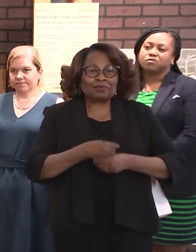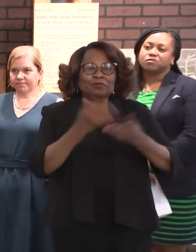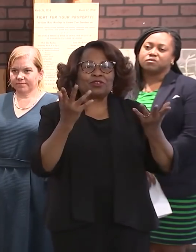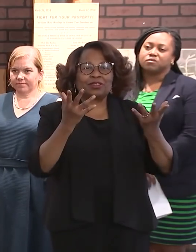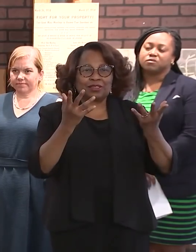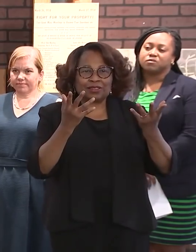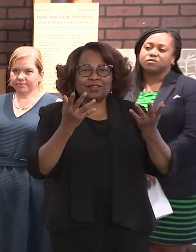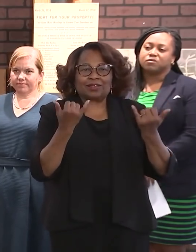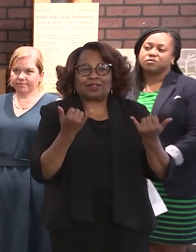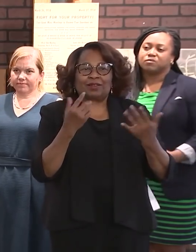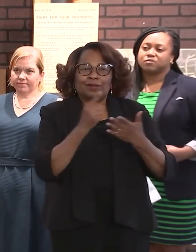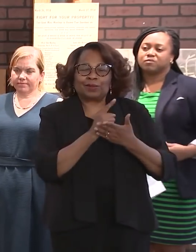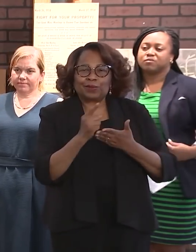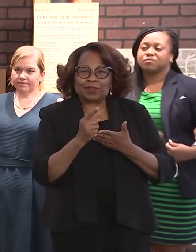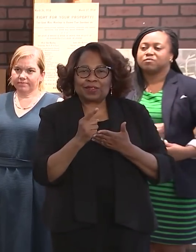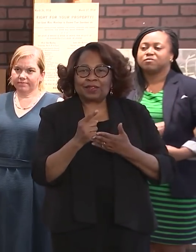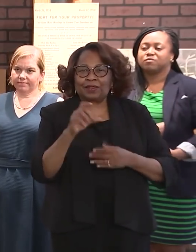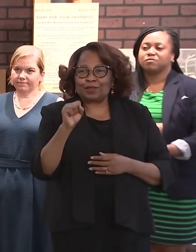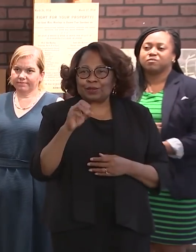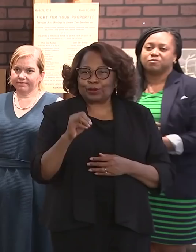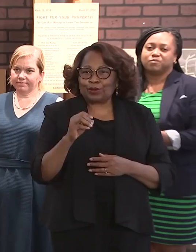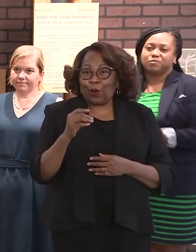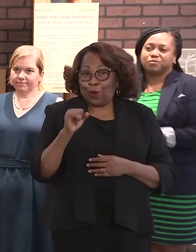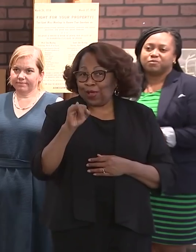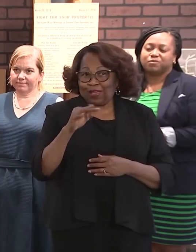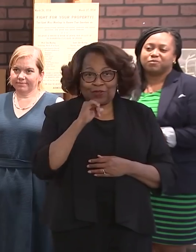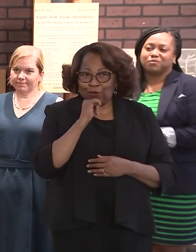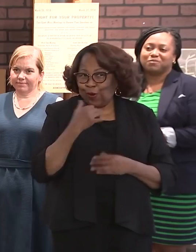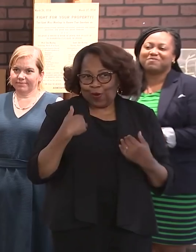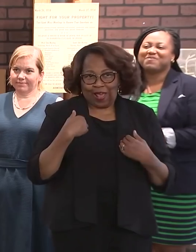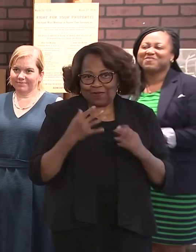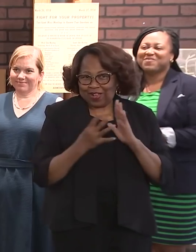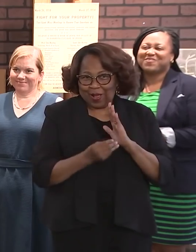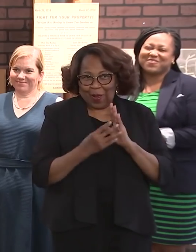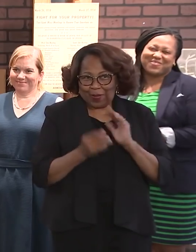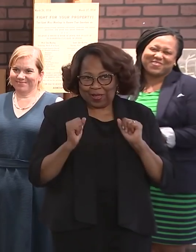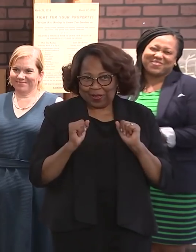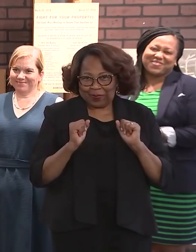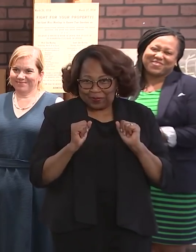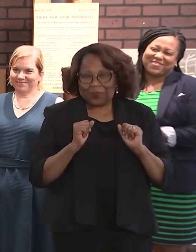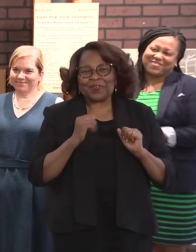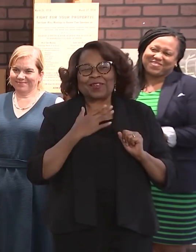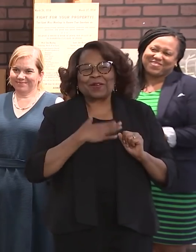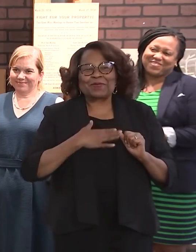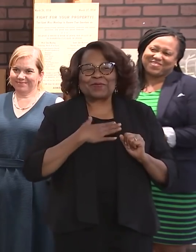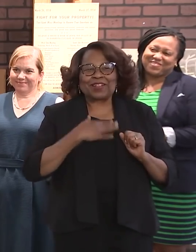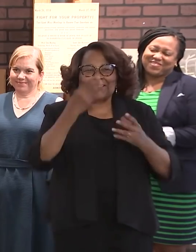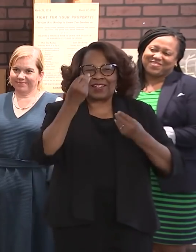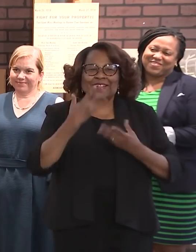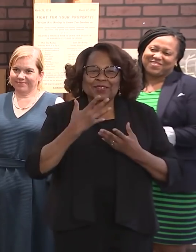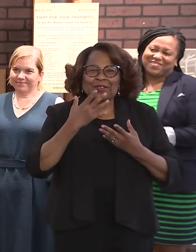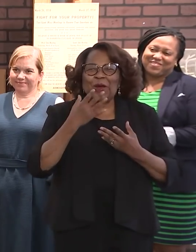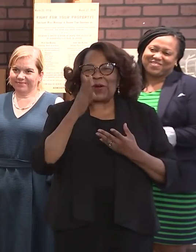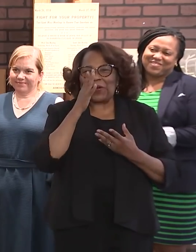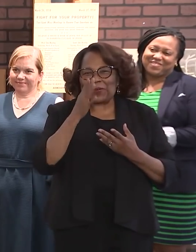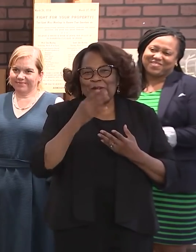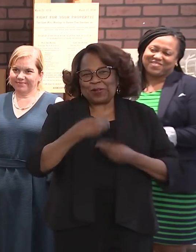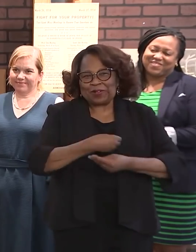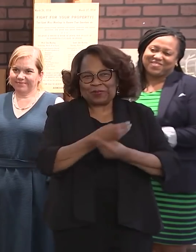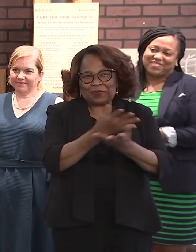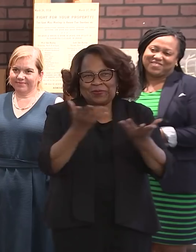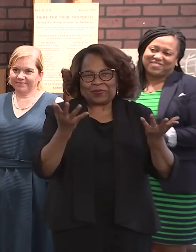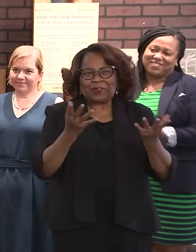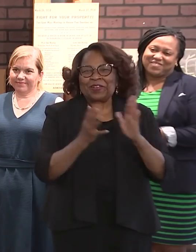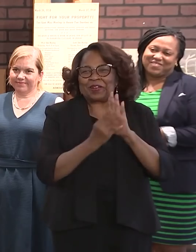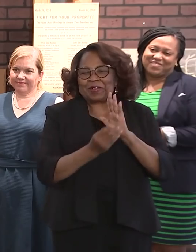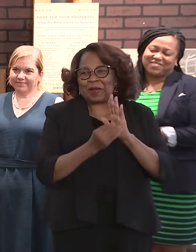released this week. And so if you haven't got your copy, please let us know so that we can make sure you can get a copy